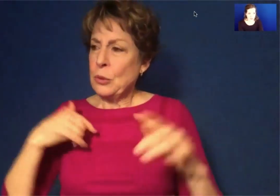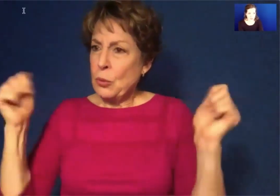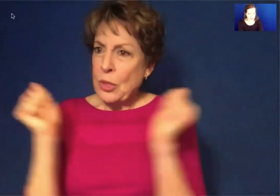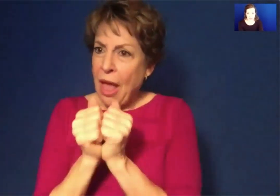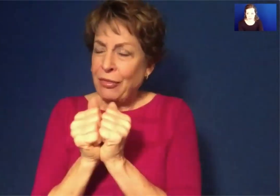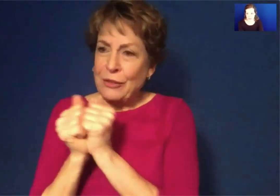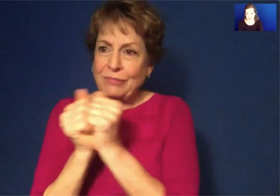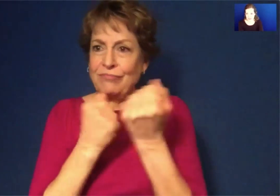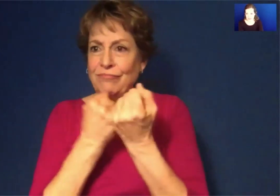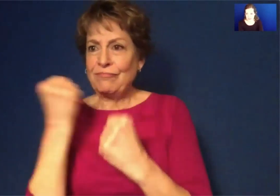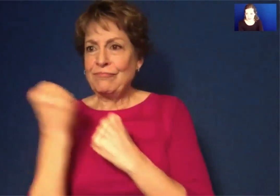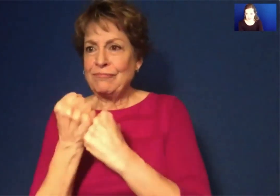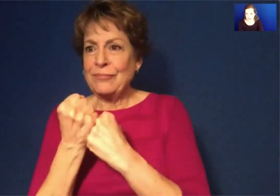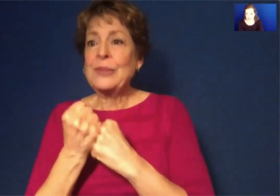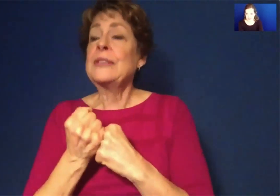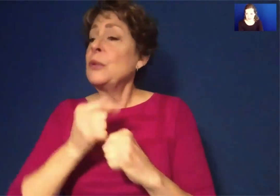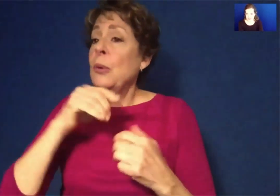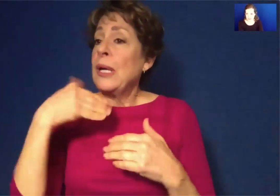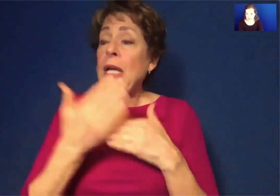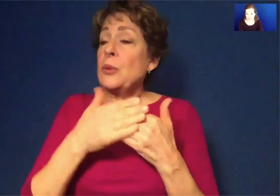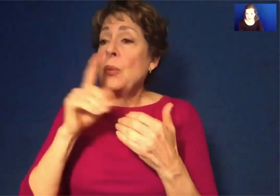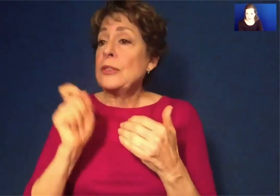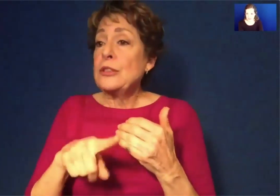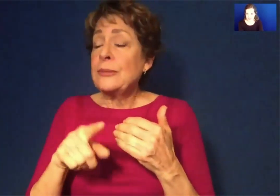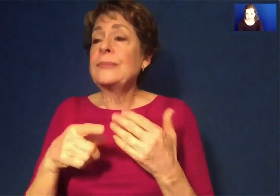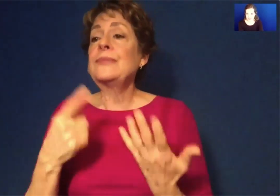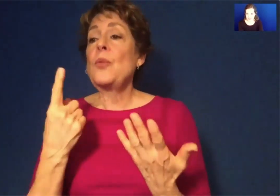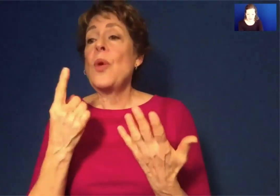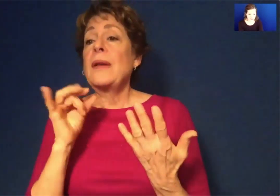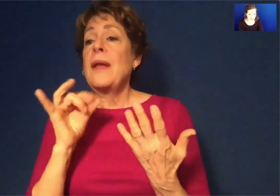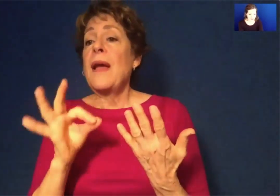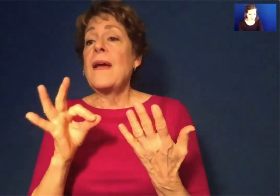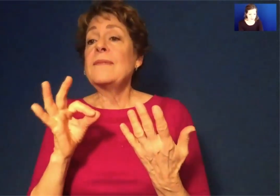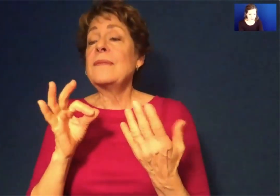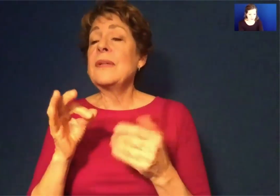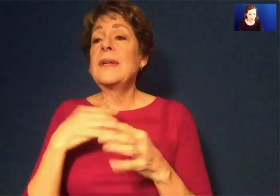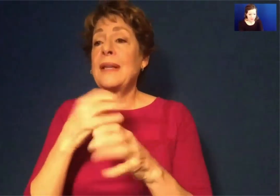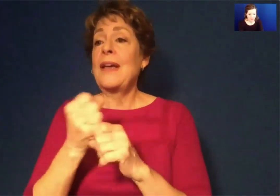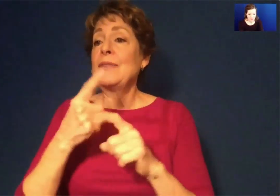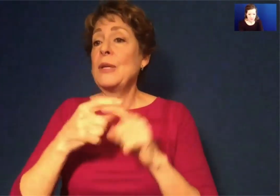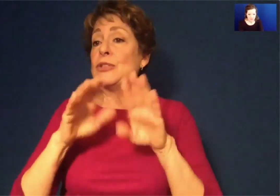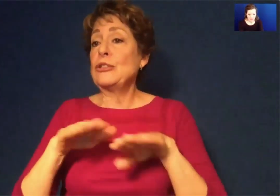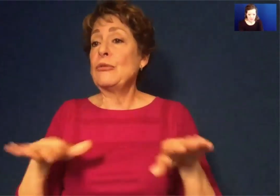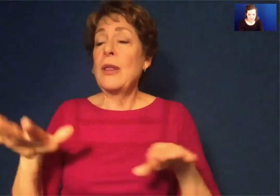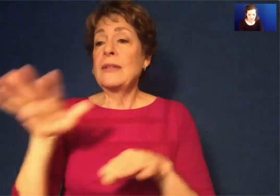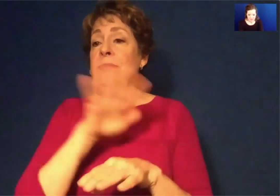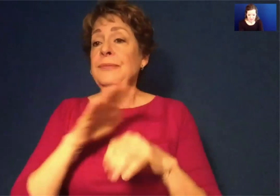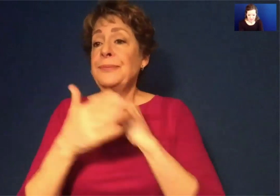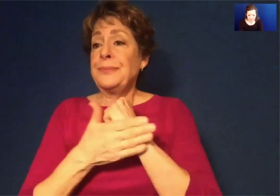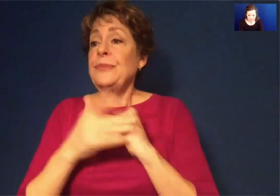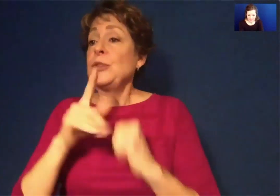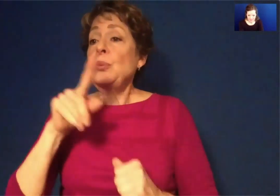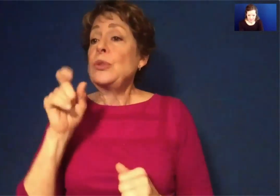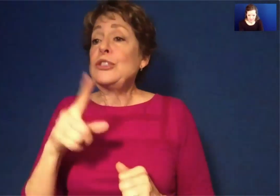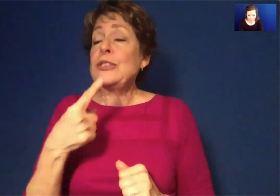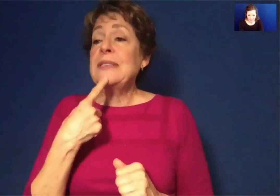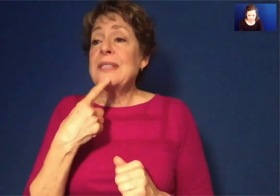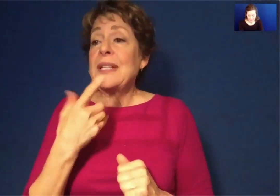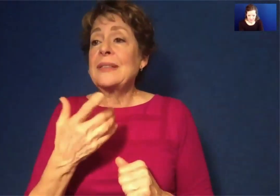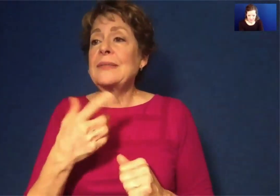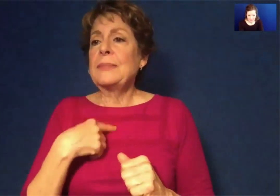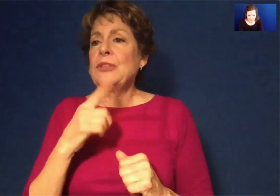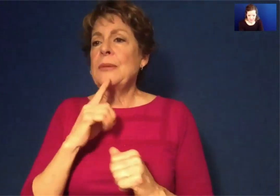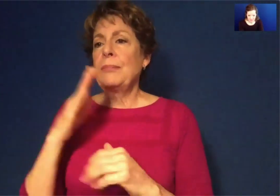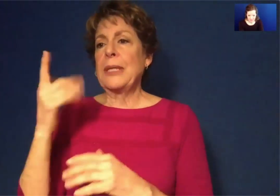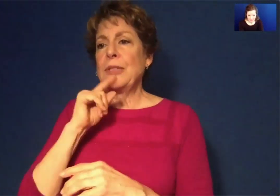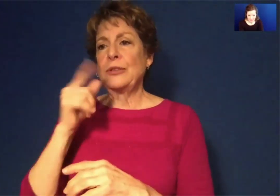this together. That's right, Big Bird, we are. This next question is one that we've received from children all across the country, and it's a question I'm